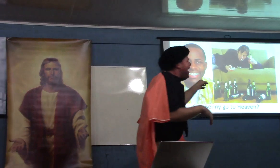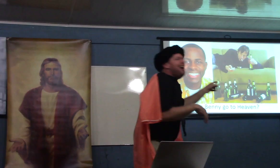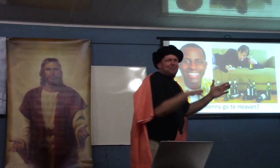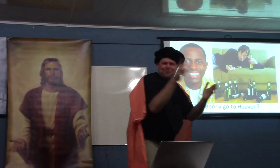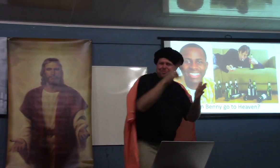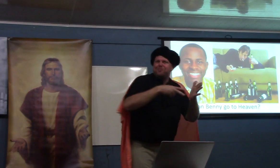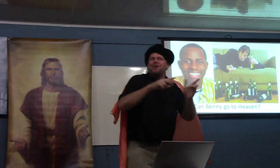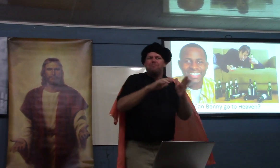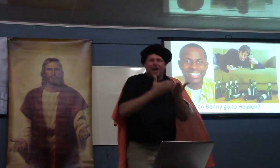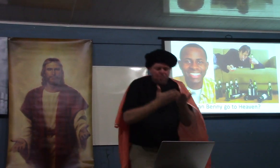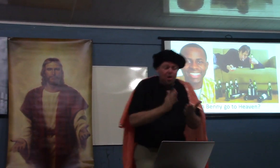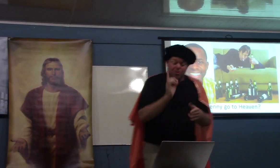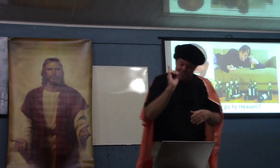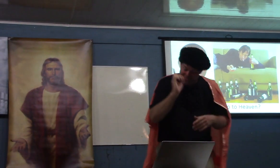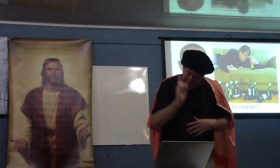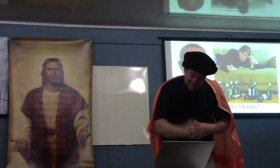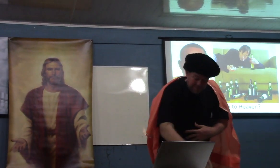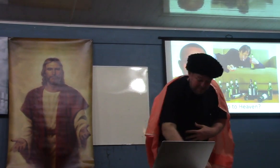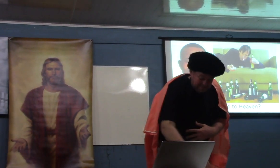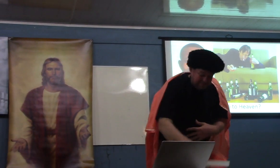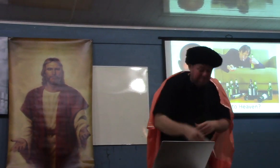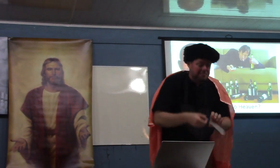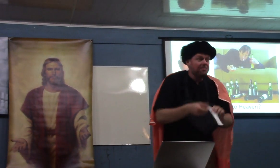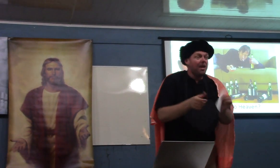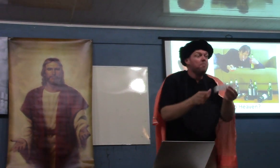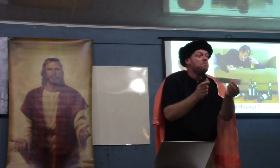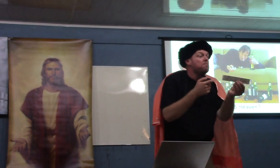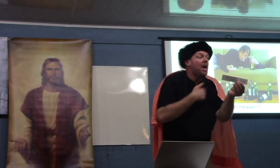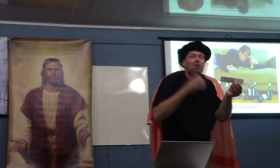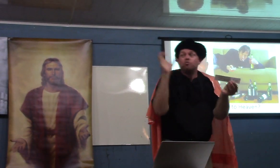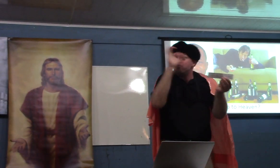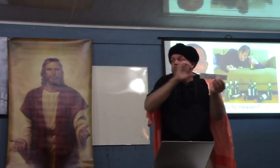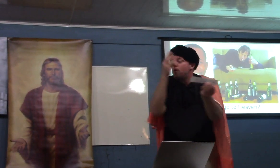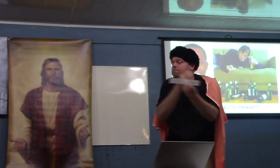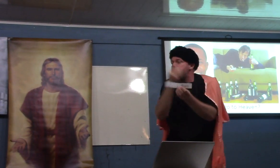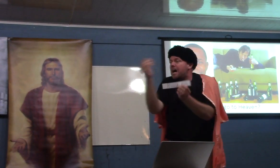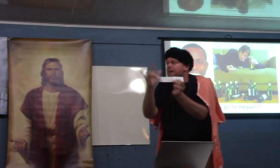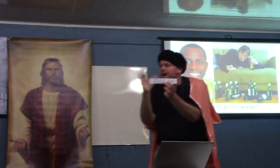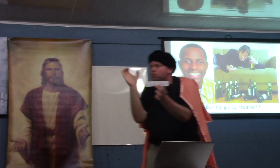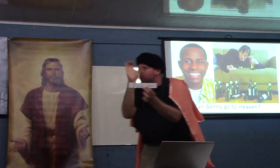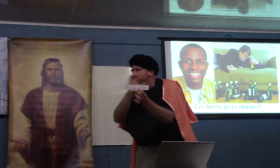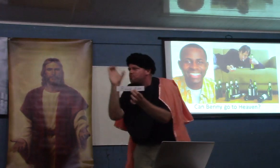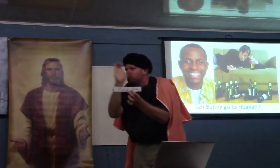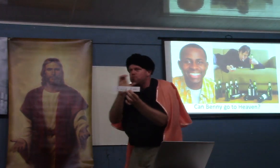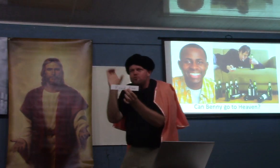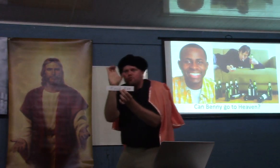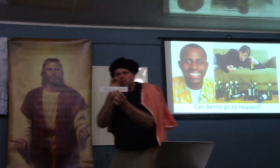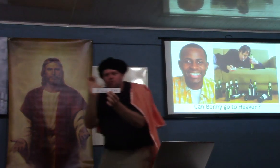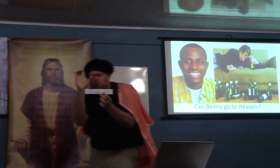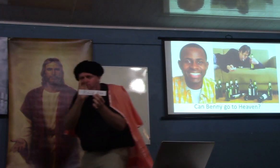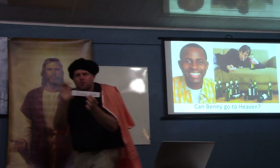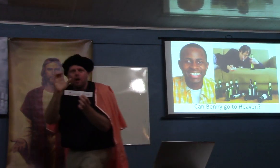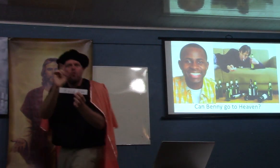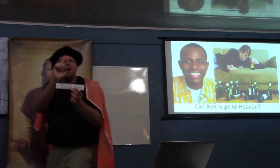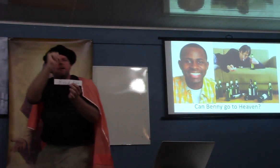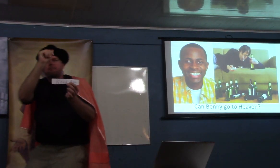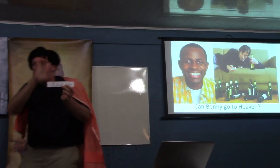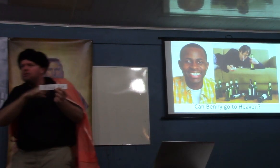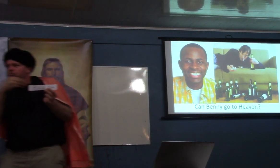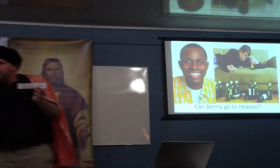Ah, yeah, he's reading the Bible. I'm going to do that as well. I'm gonna go buy a Bible.